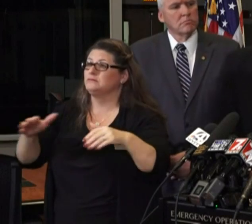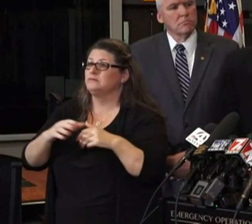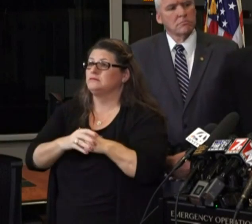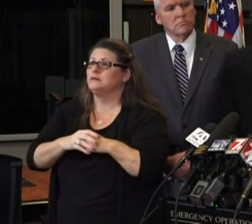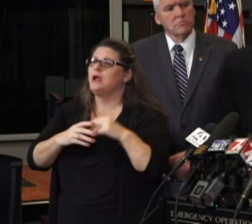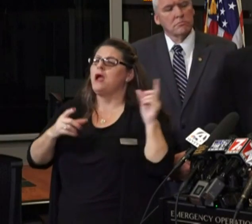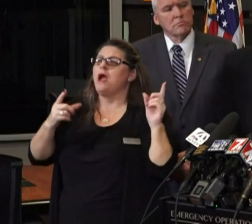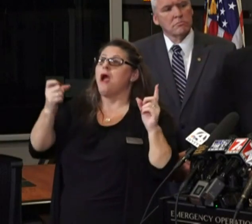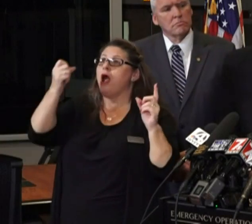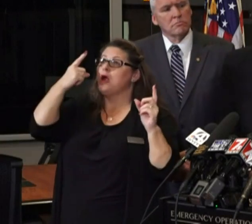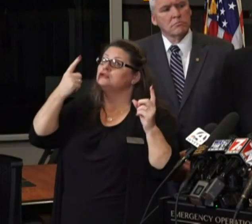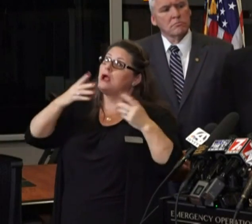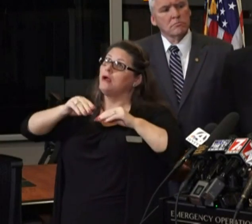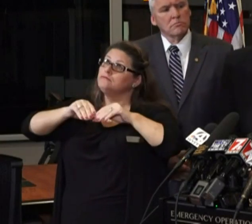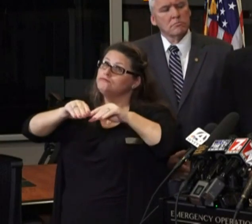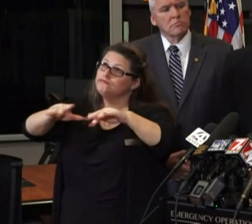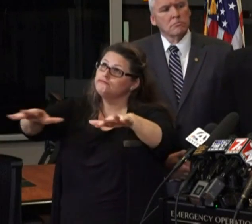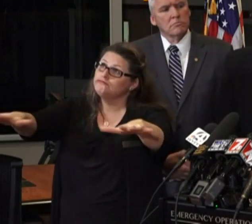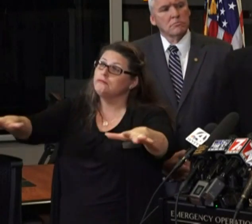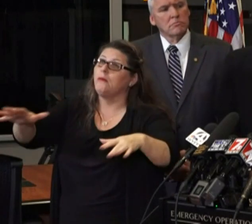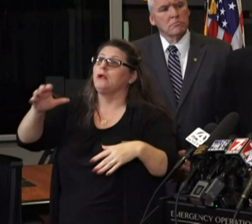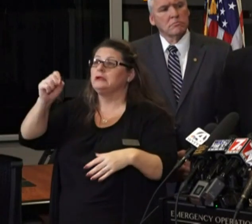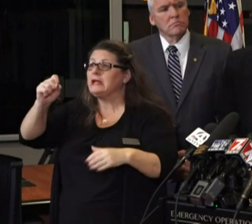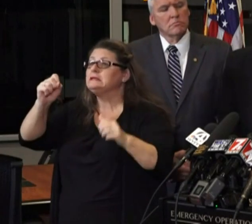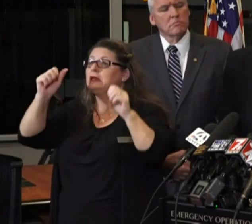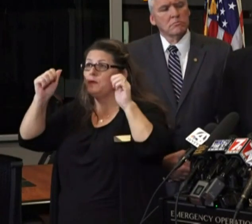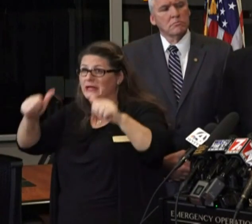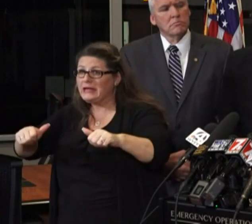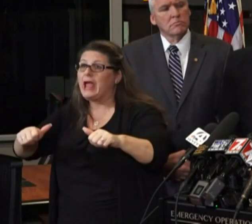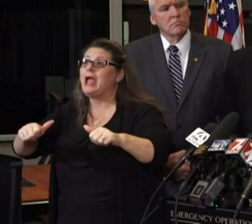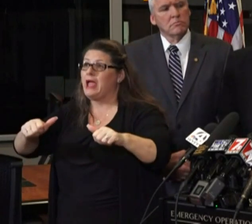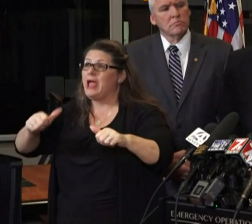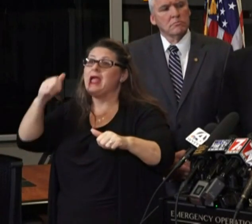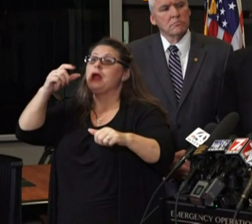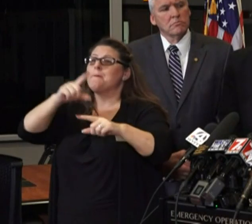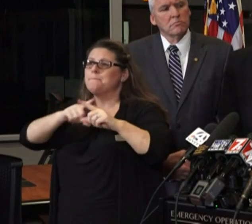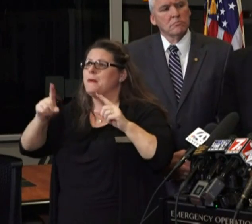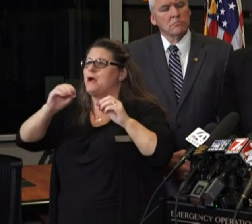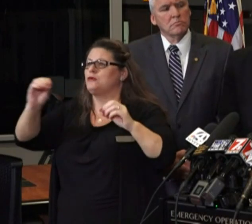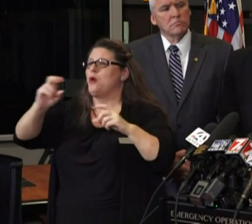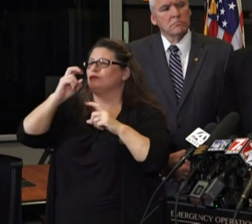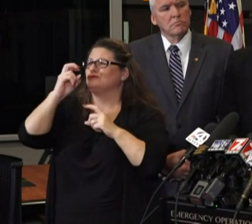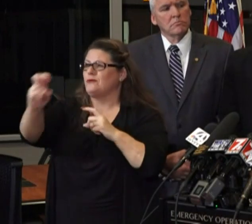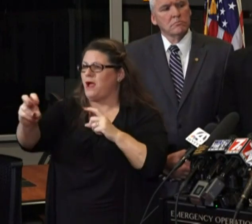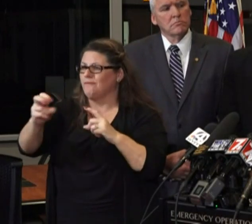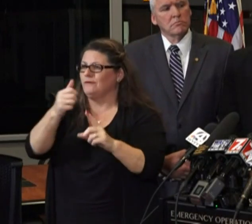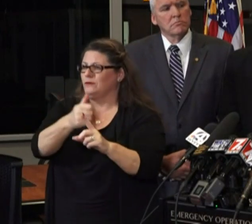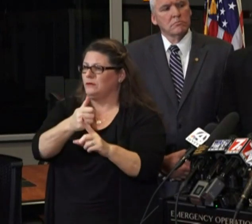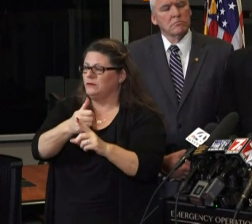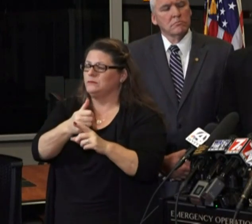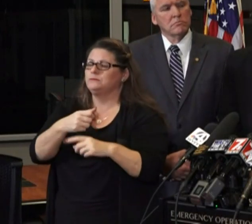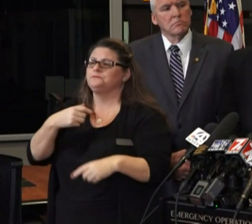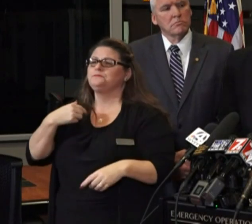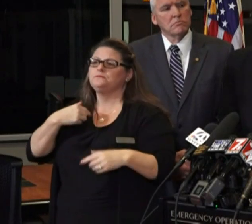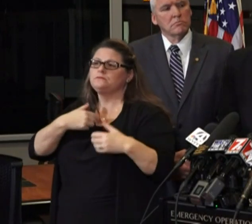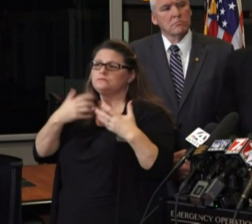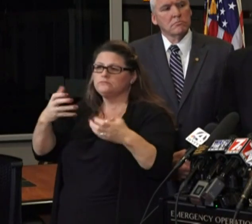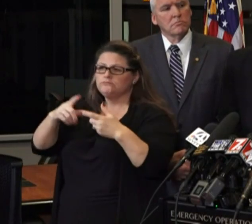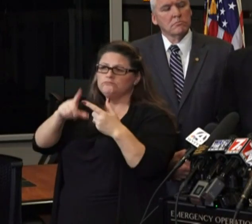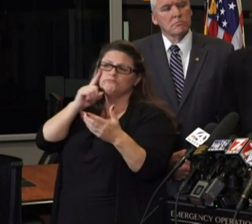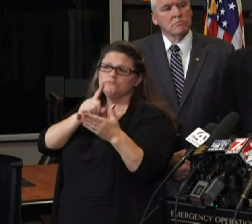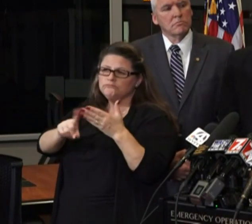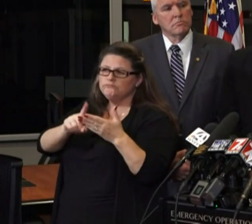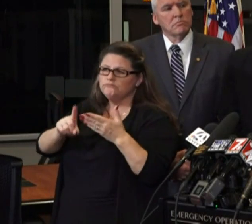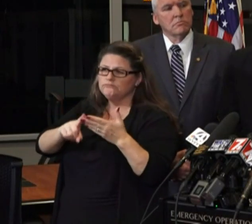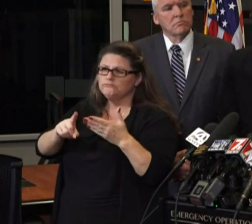Community spread is one possibility as her source if she has no history of travel. And we're continuing to investigate to see if she had